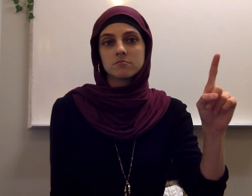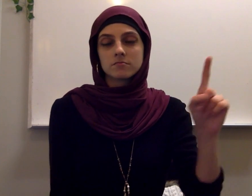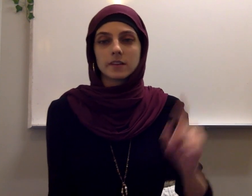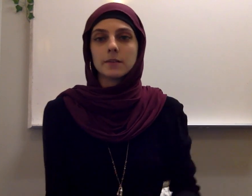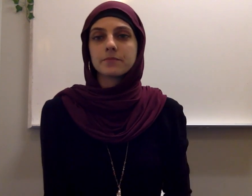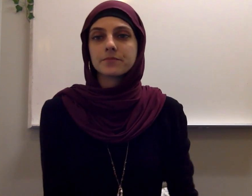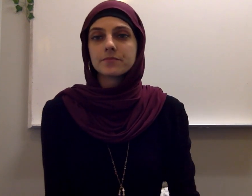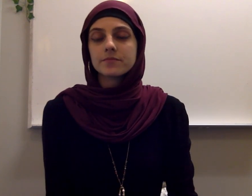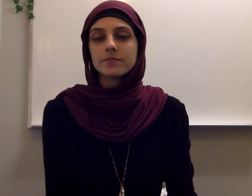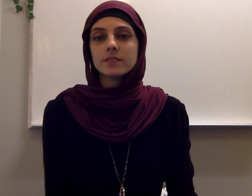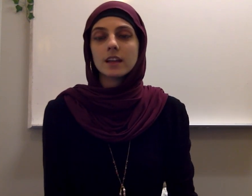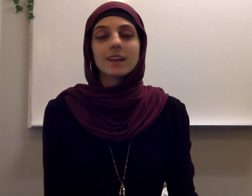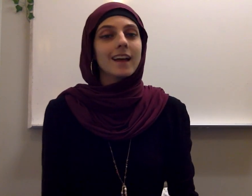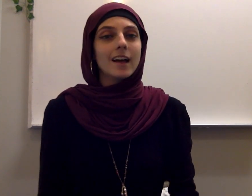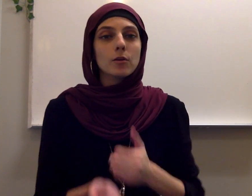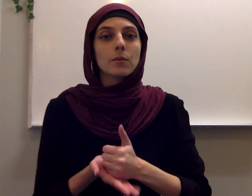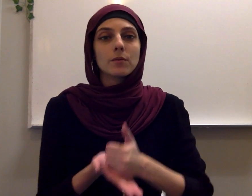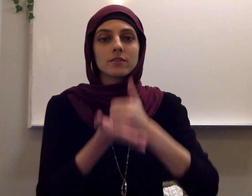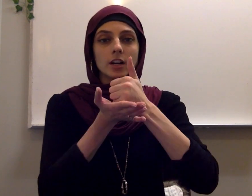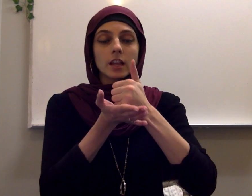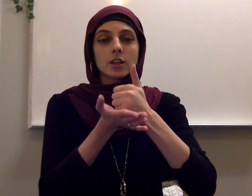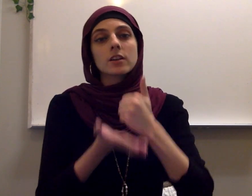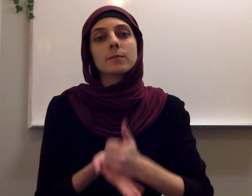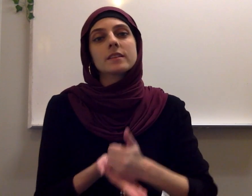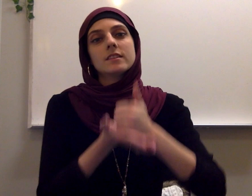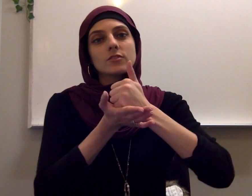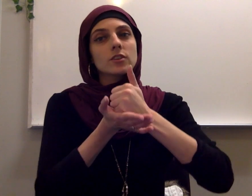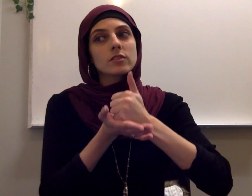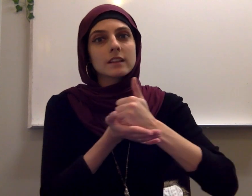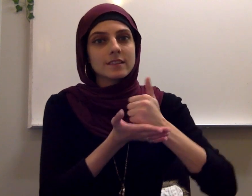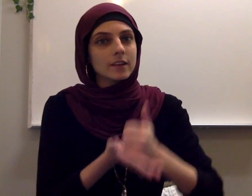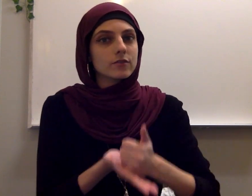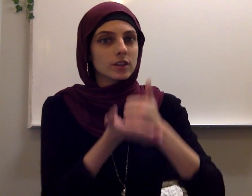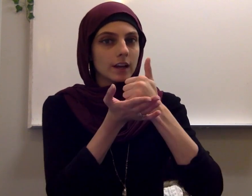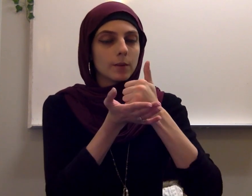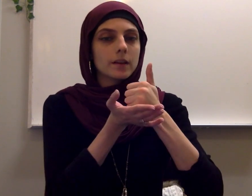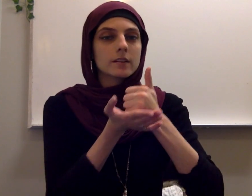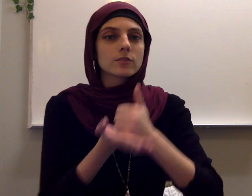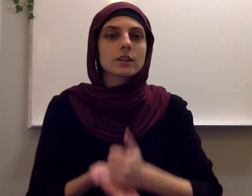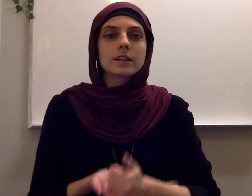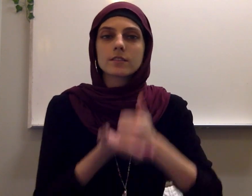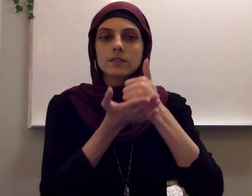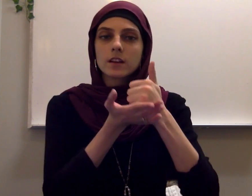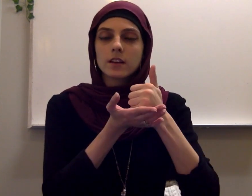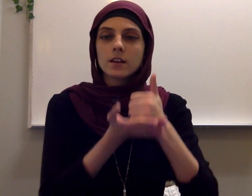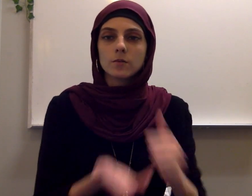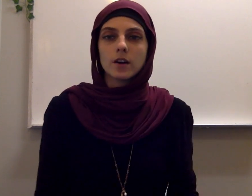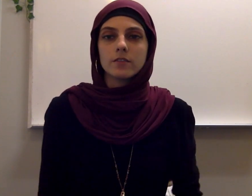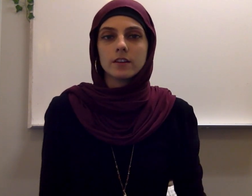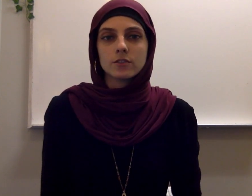Okay. Help, we've already learned, but this is also the sign for therapy, so I think it's relevant to